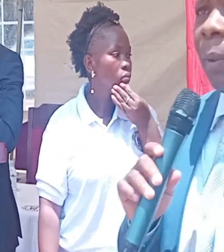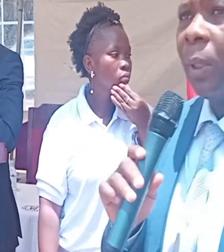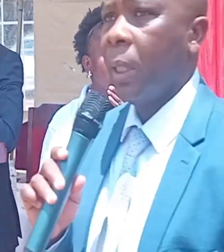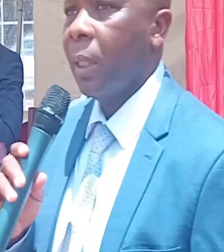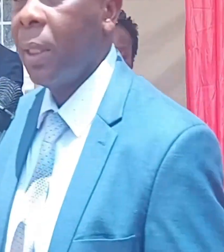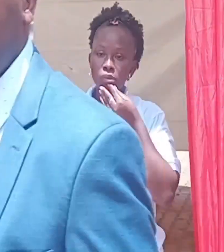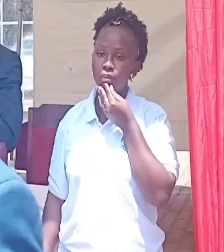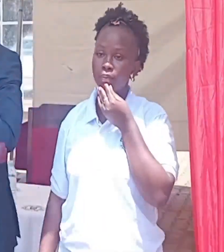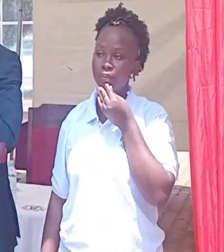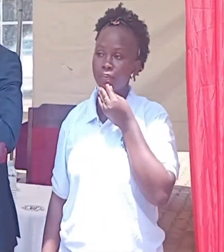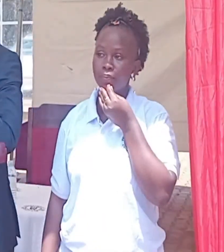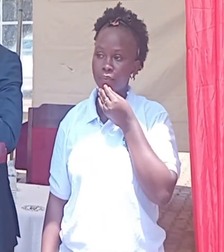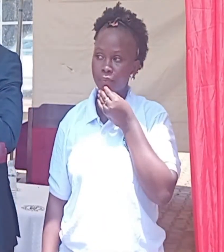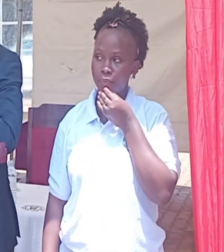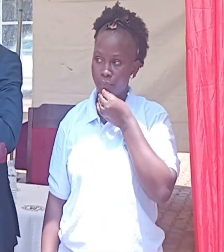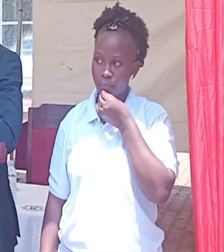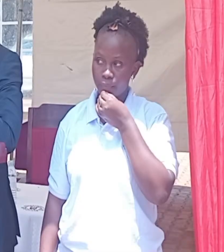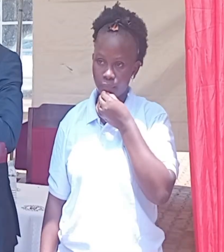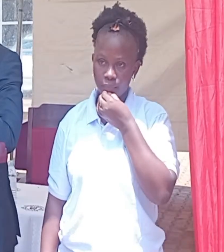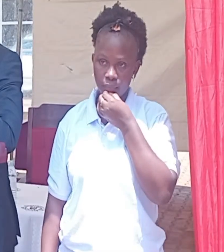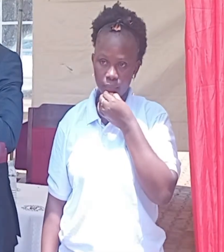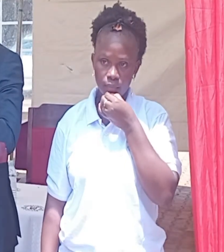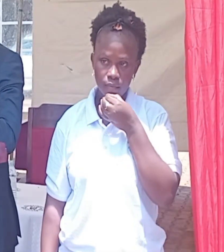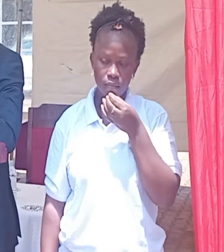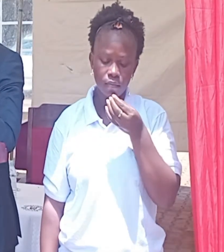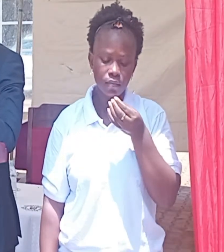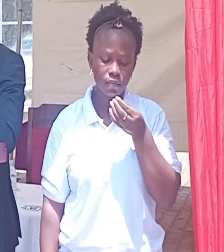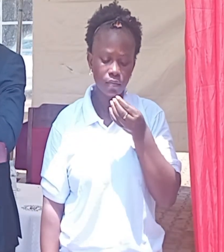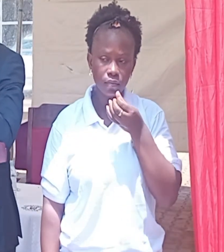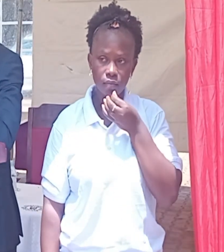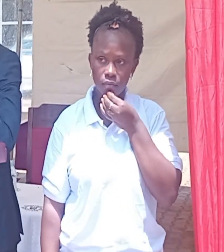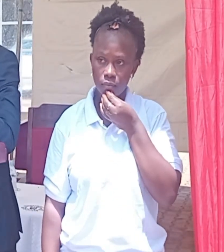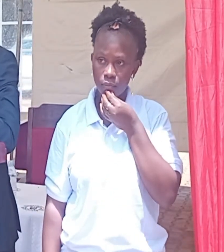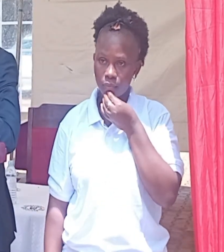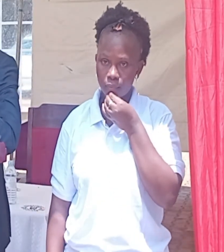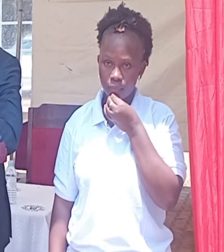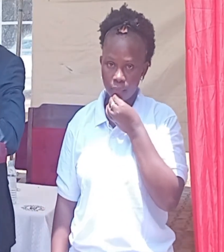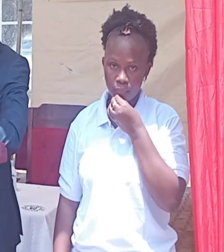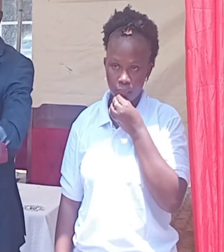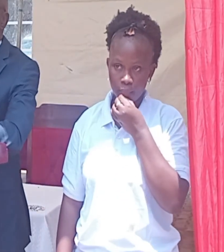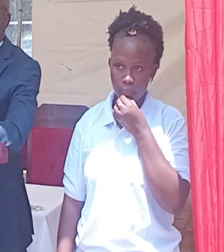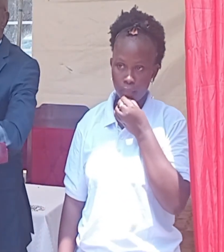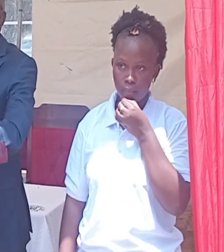Yes, we're taking 2 questions. There's 1, 2, let's